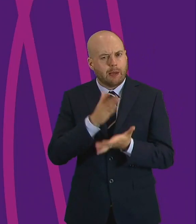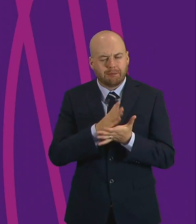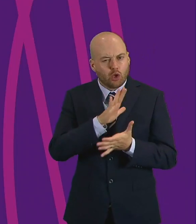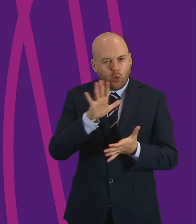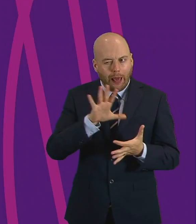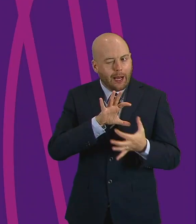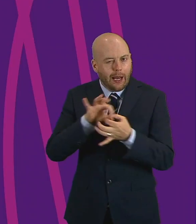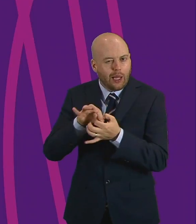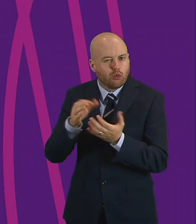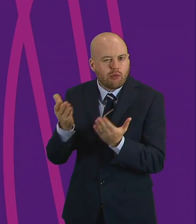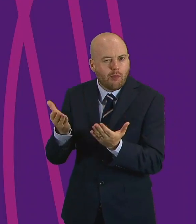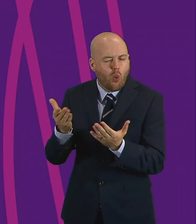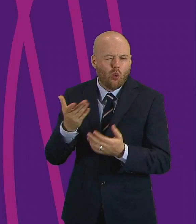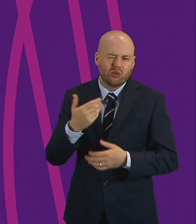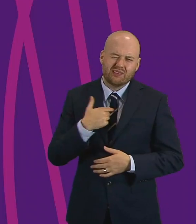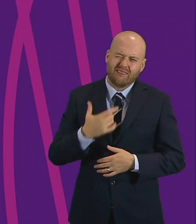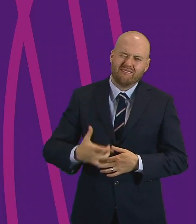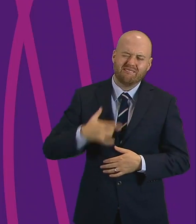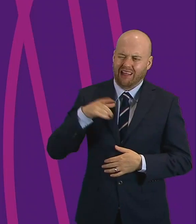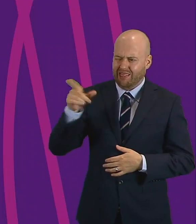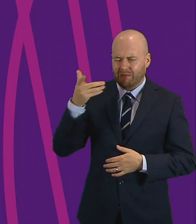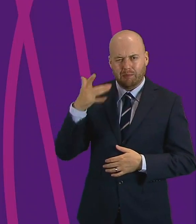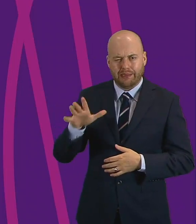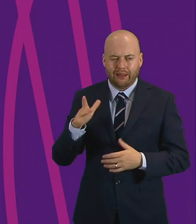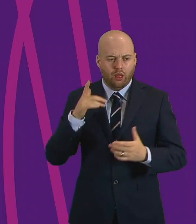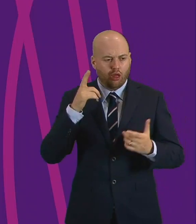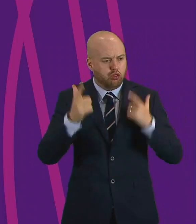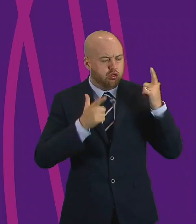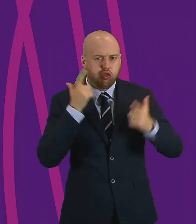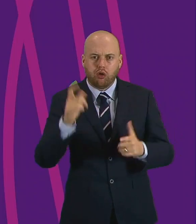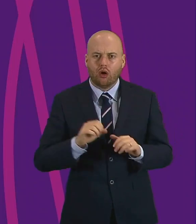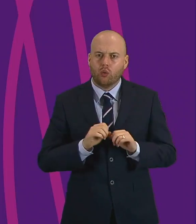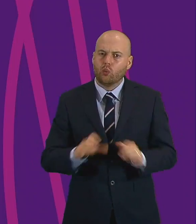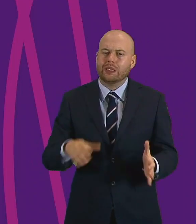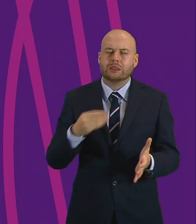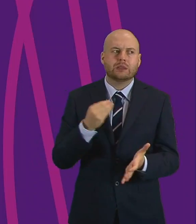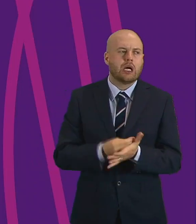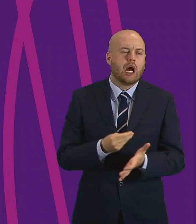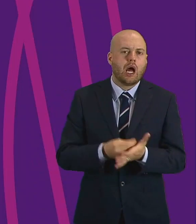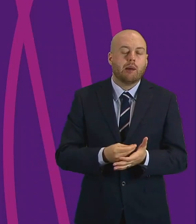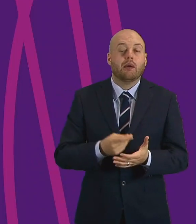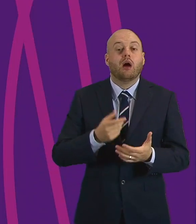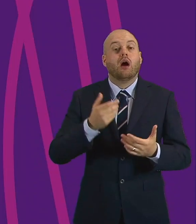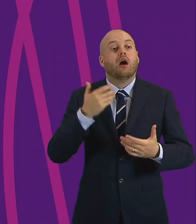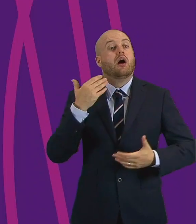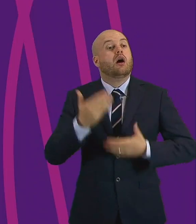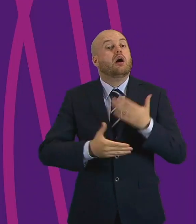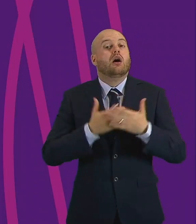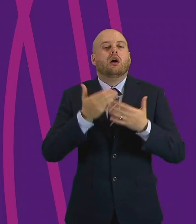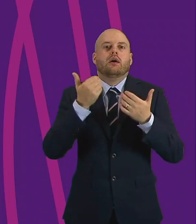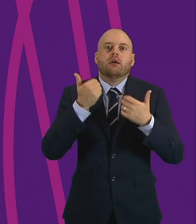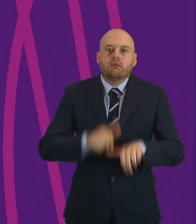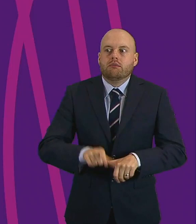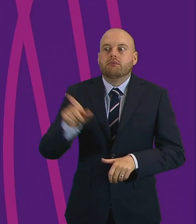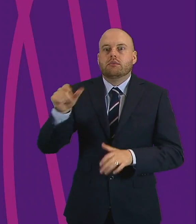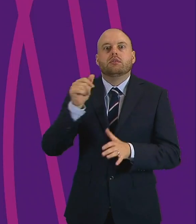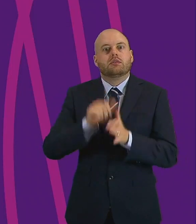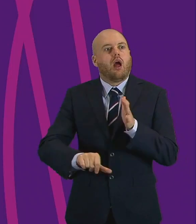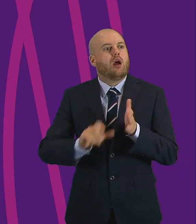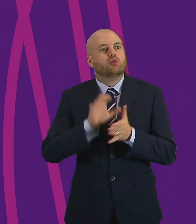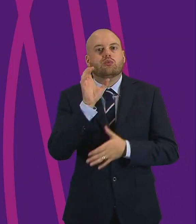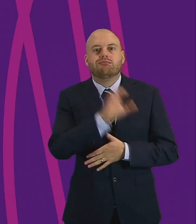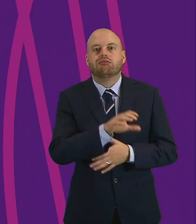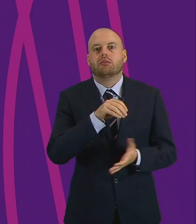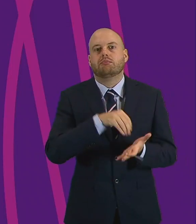was just a time-wasting ruse. Eventually, she did start paying up, albeit in weekly instalments. So